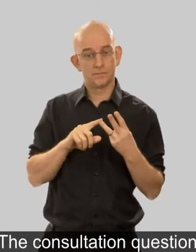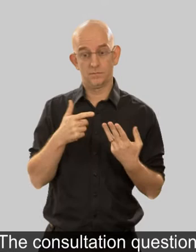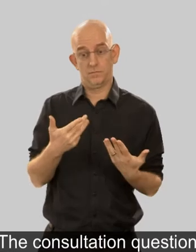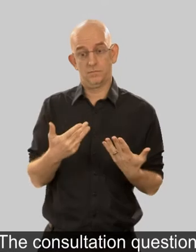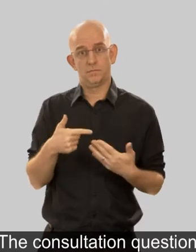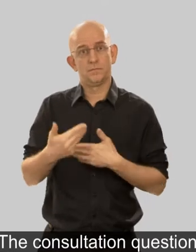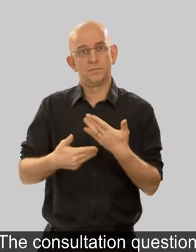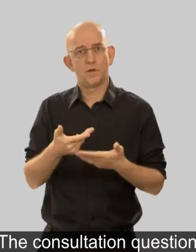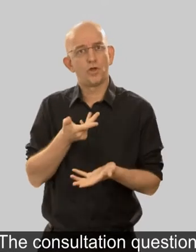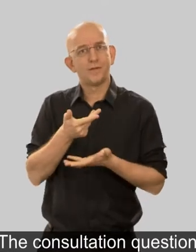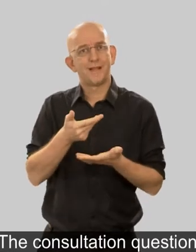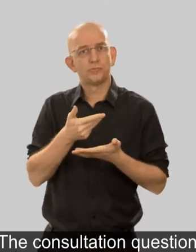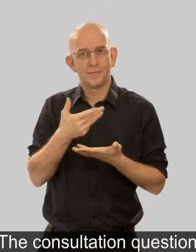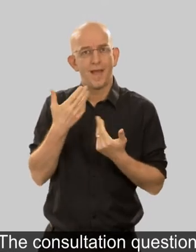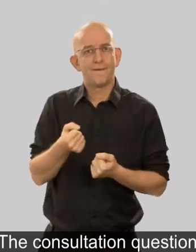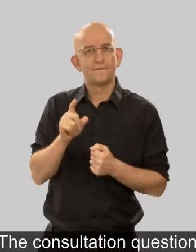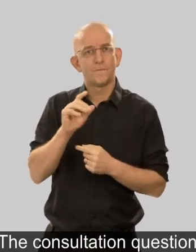3. The consultation questions.